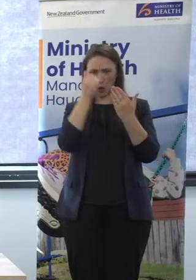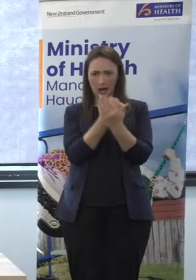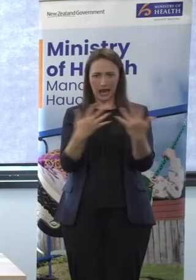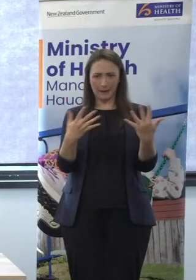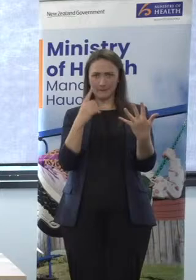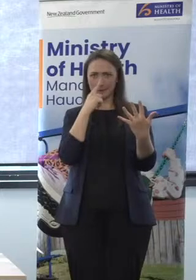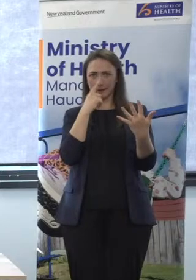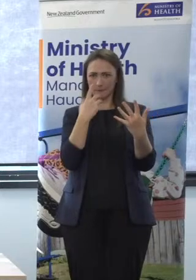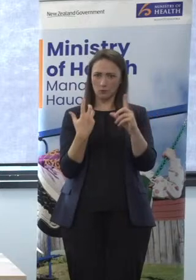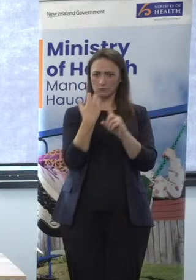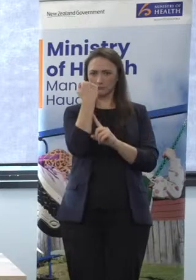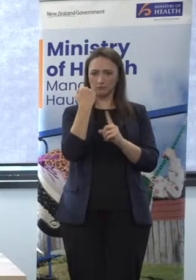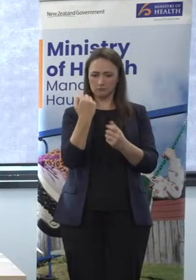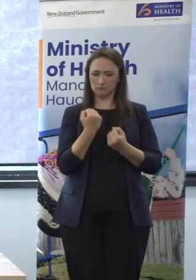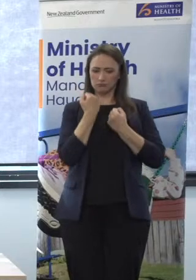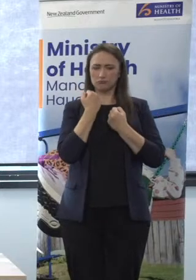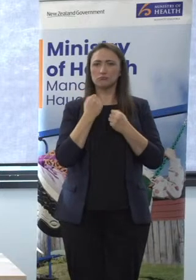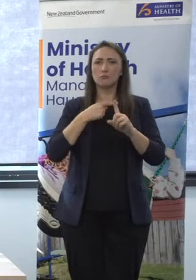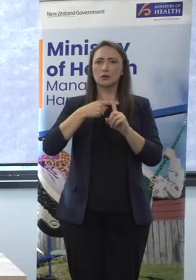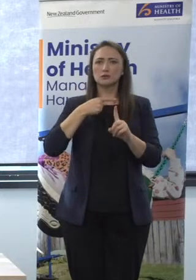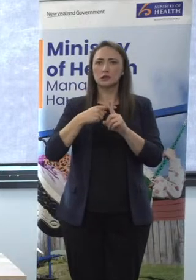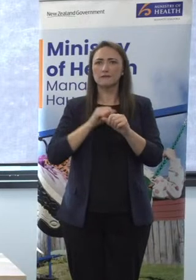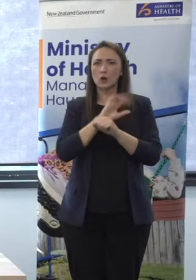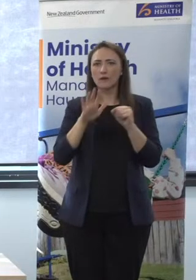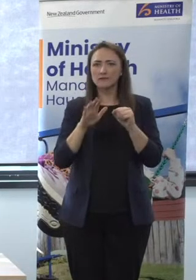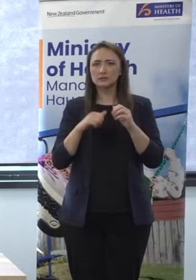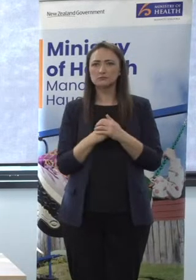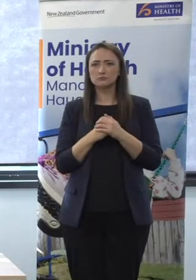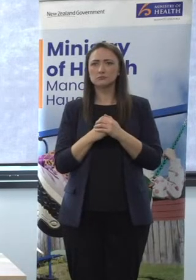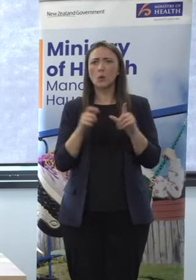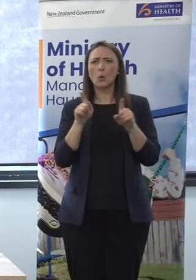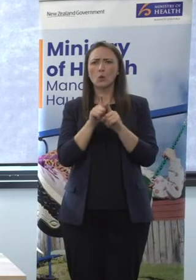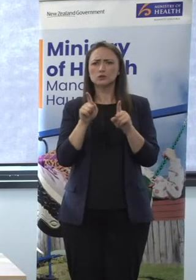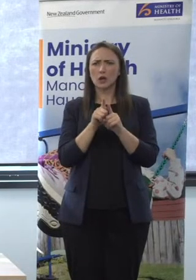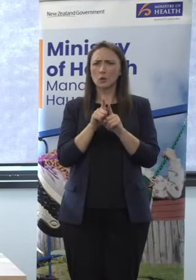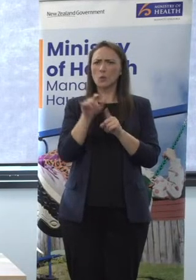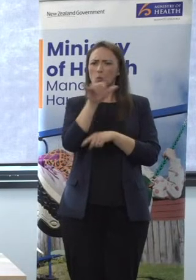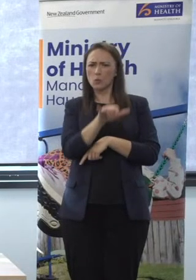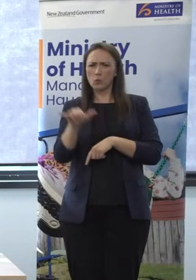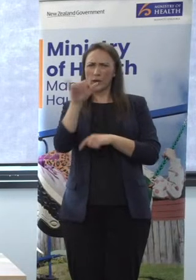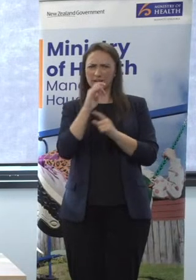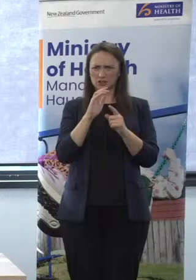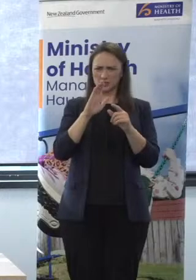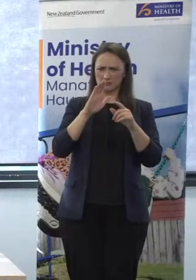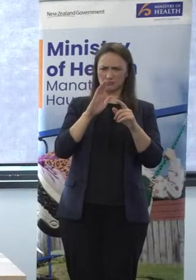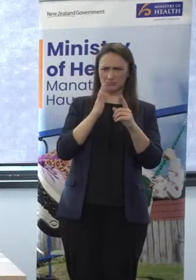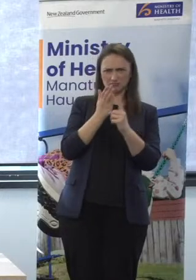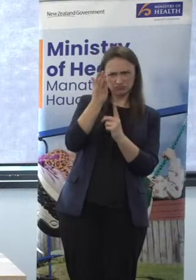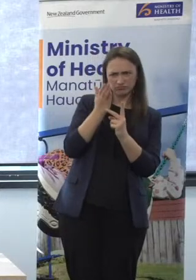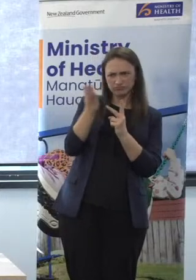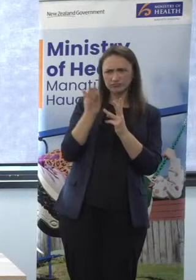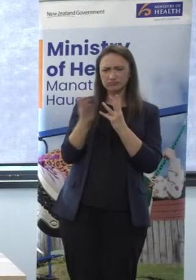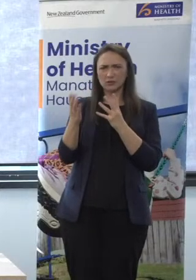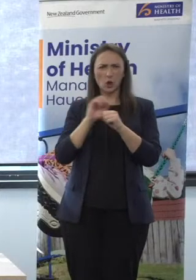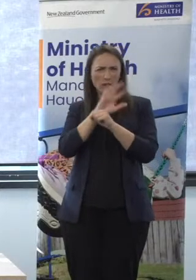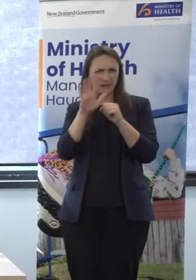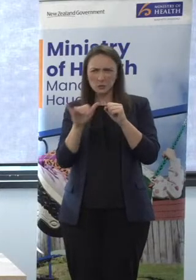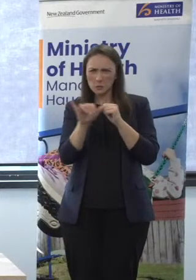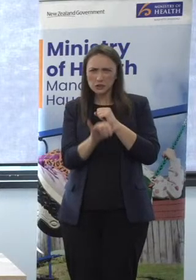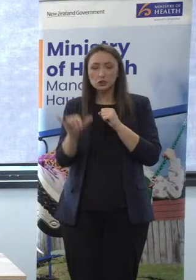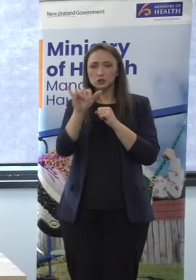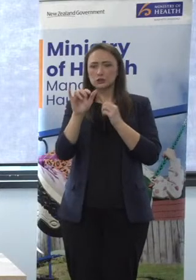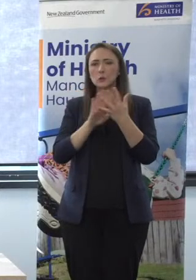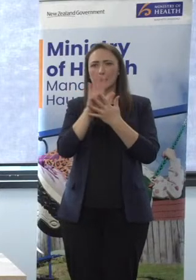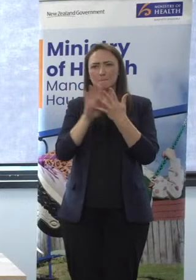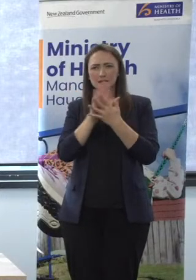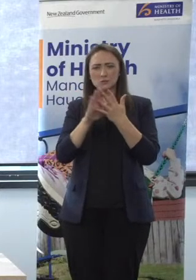variants are the most common and estimate the growth rate of the variant, and then potentially to anticipate if that will trigger waves